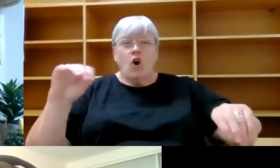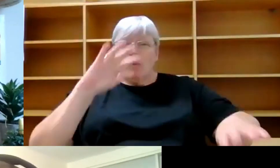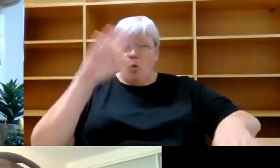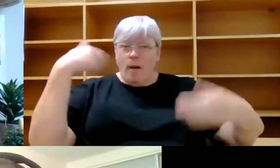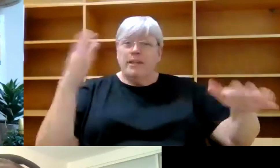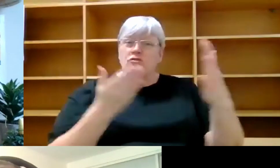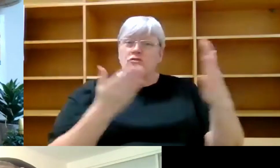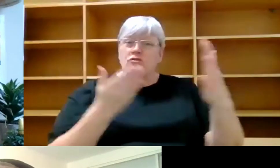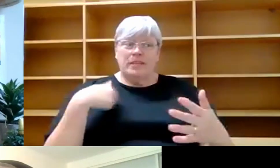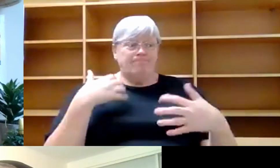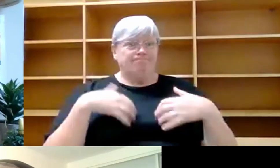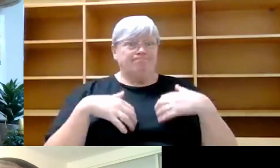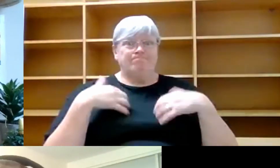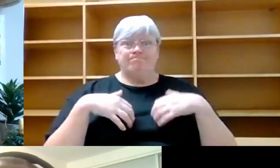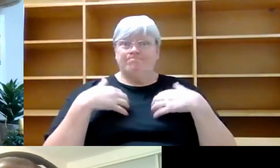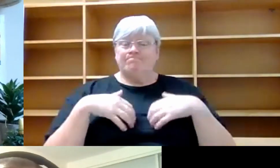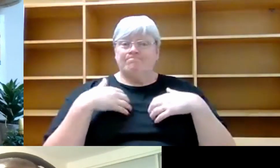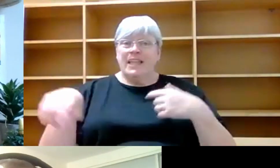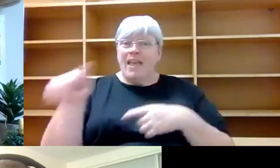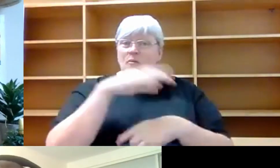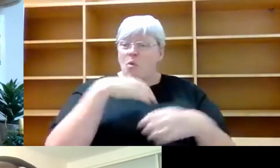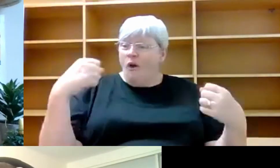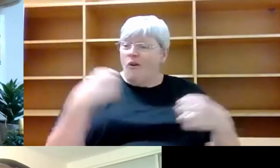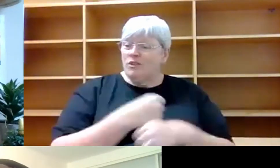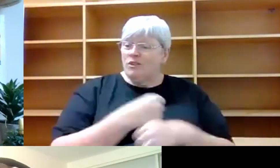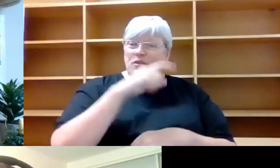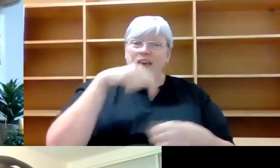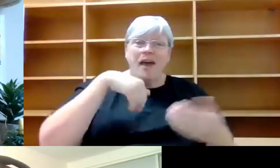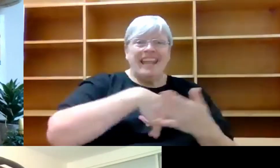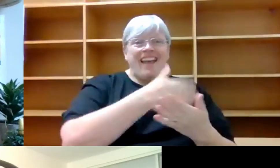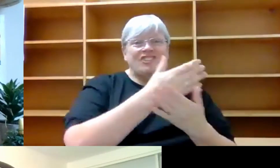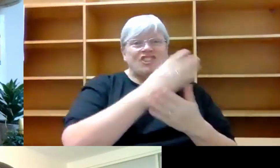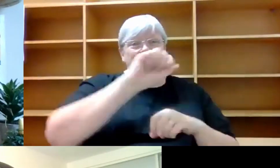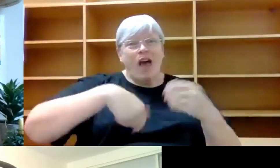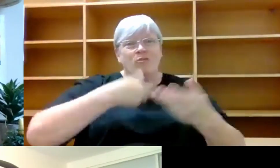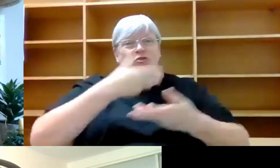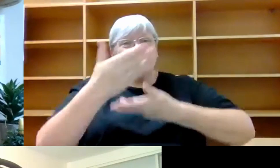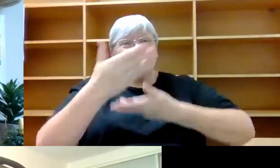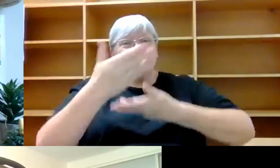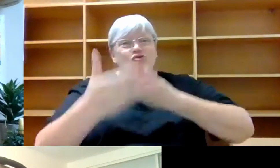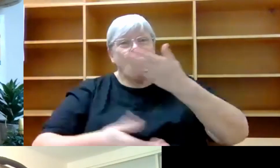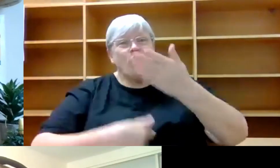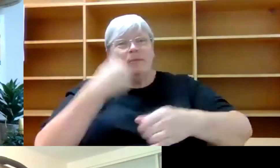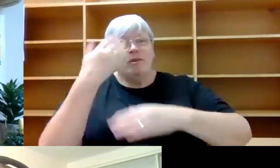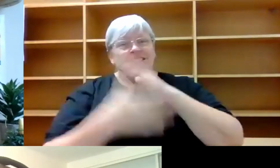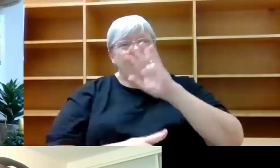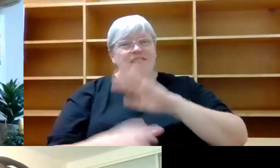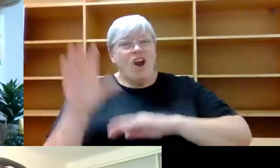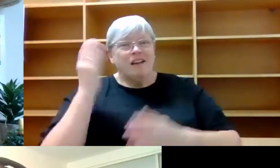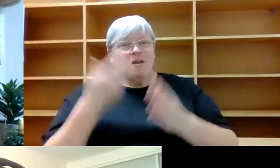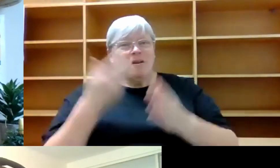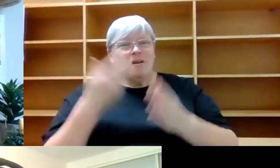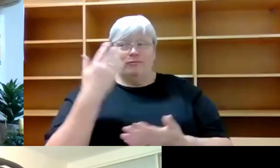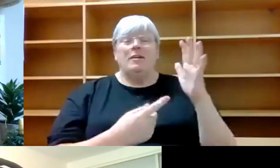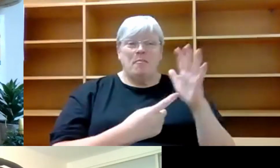if we can all do that, then we could get to share all these wonderful narratives that we haven't heard of. Yeah, that's so important. And I'm